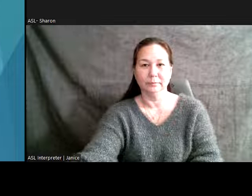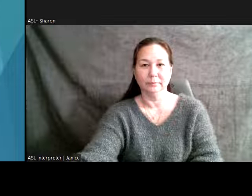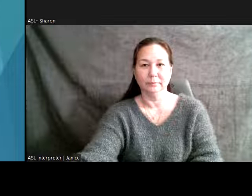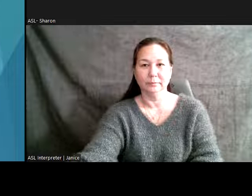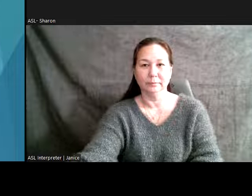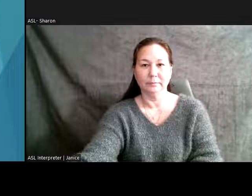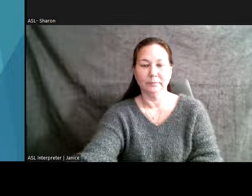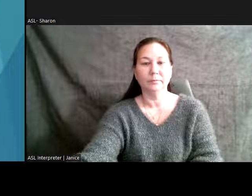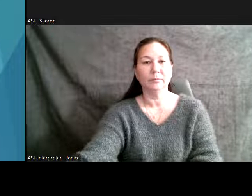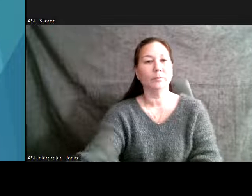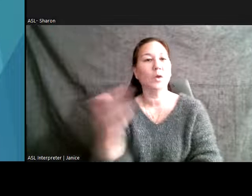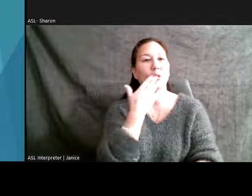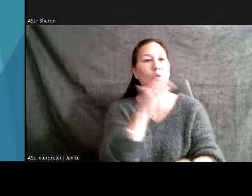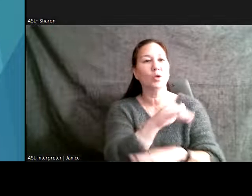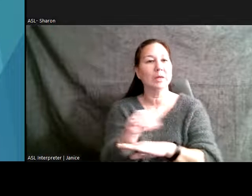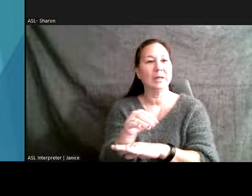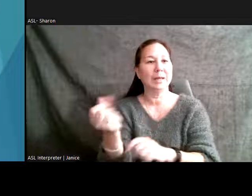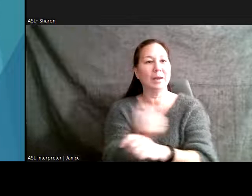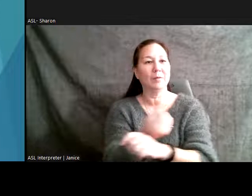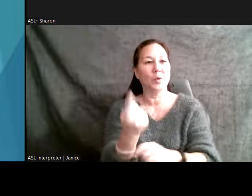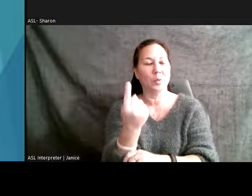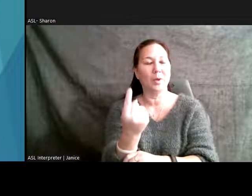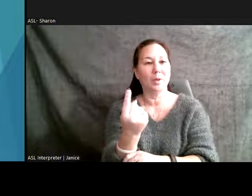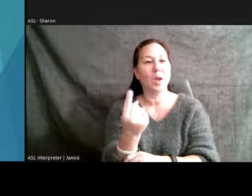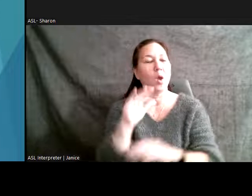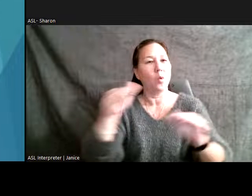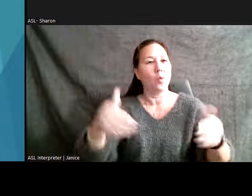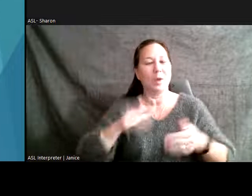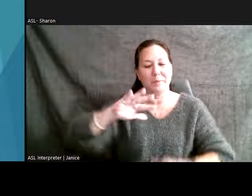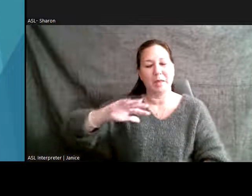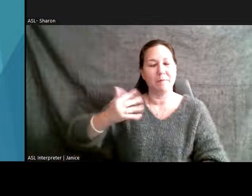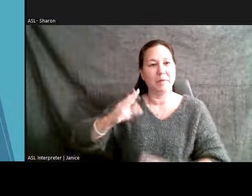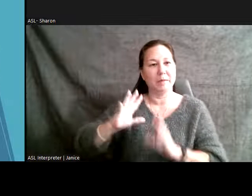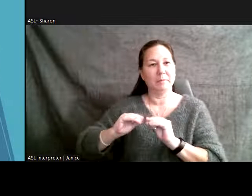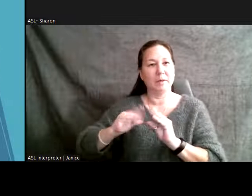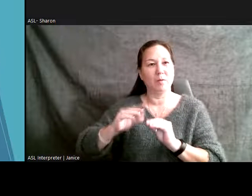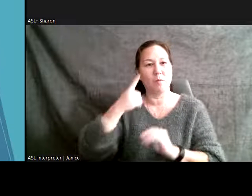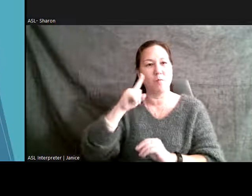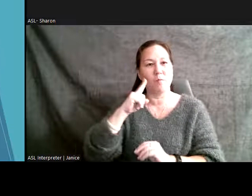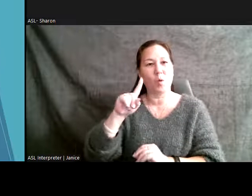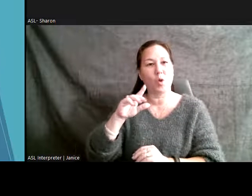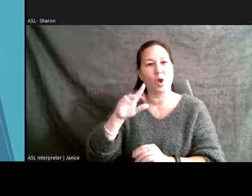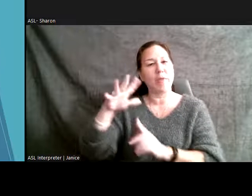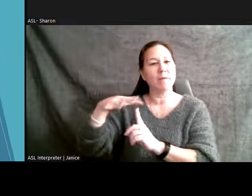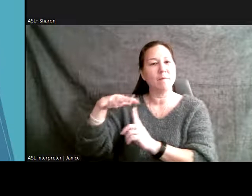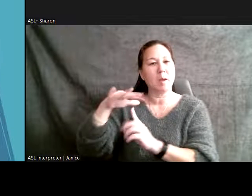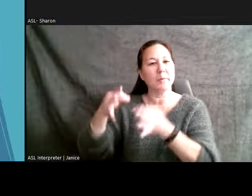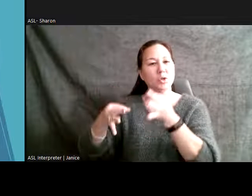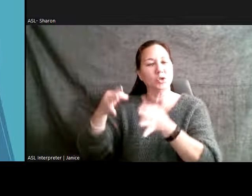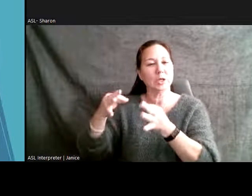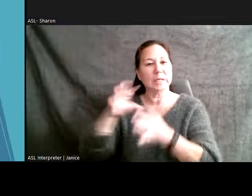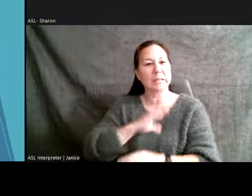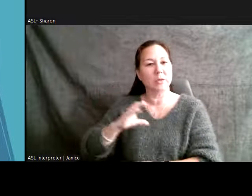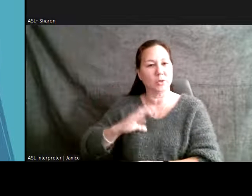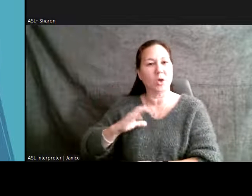Good evening, everyone. Welcome to the 5th meeting of the Environmental Justice Council, whose members are appointed by